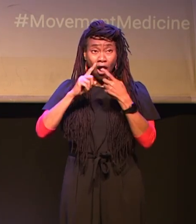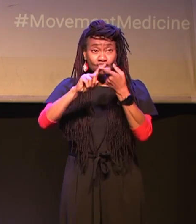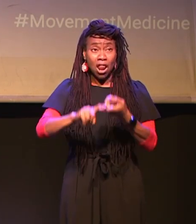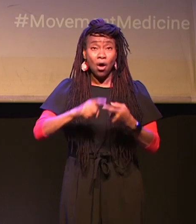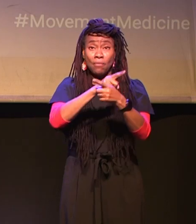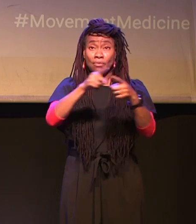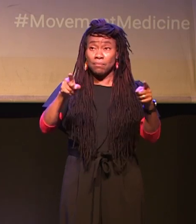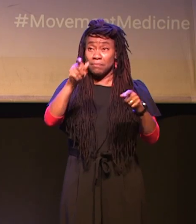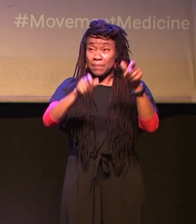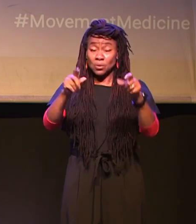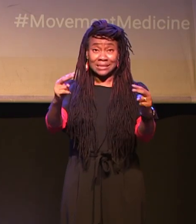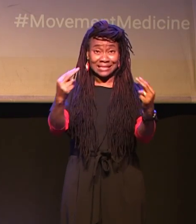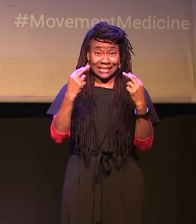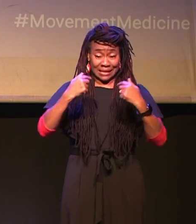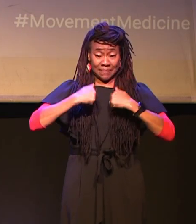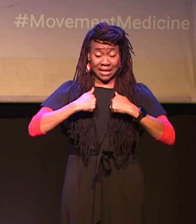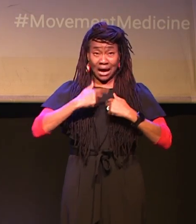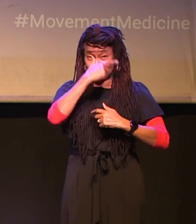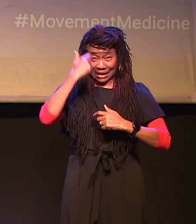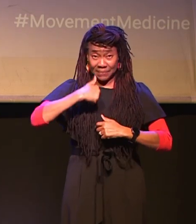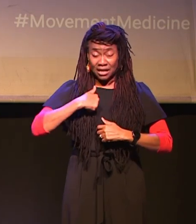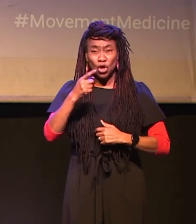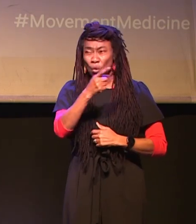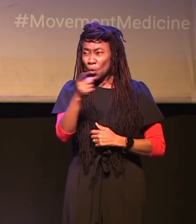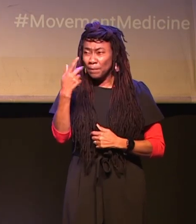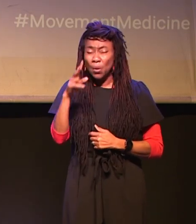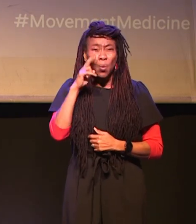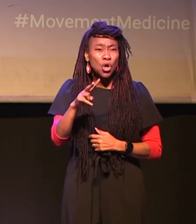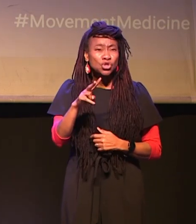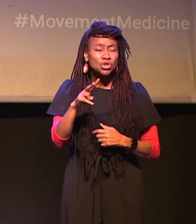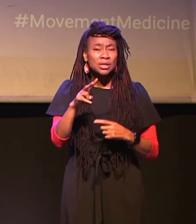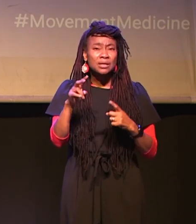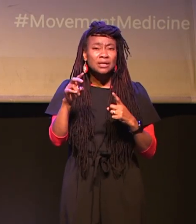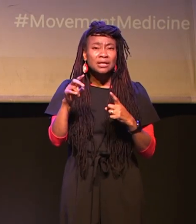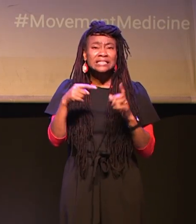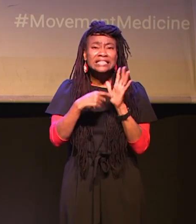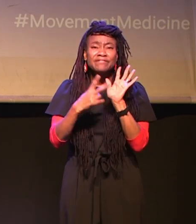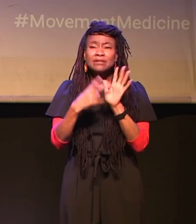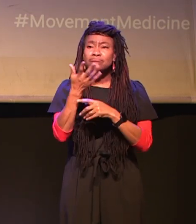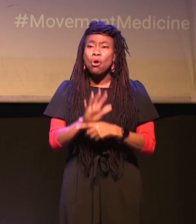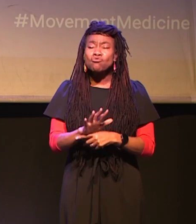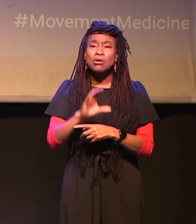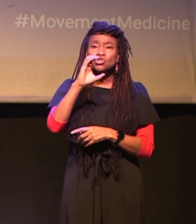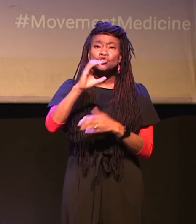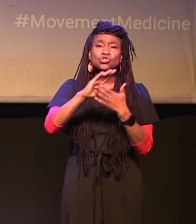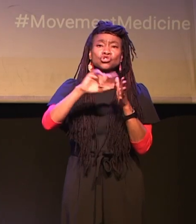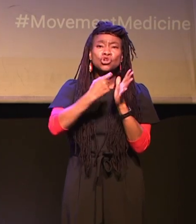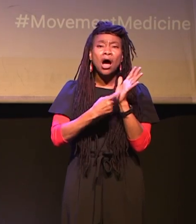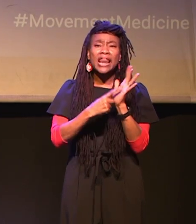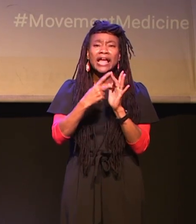am. I used to, did y'all watch Peanuts, Charlie Brown? You know, other teachers would be like, wah, wah, wah, wah,